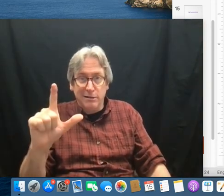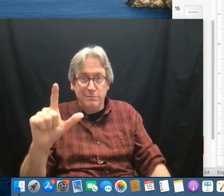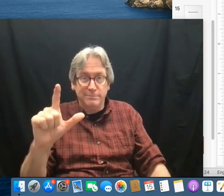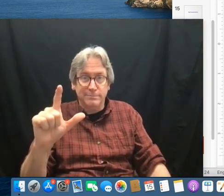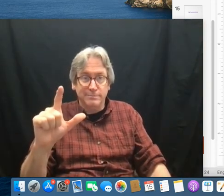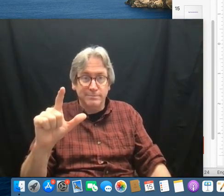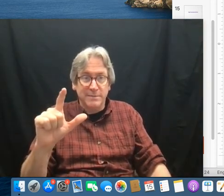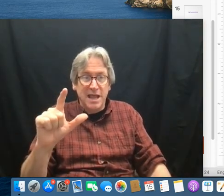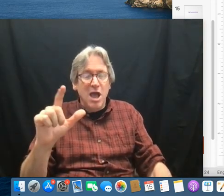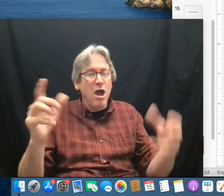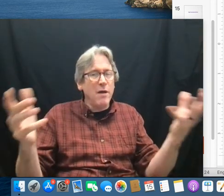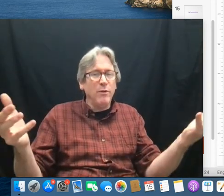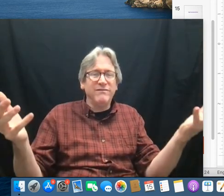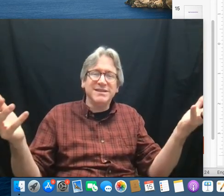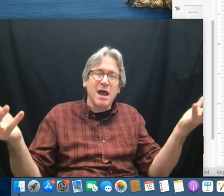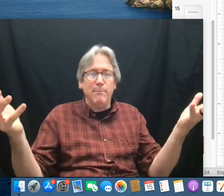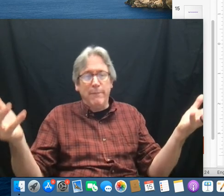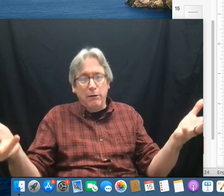Grammar.